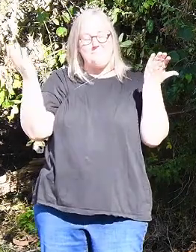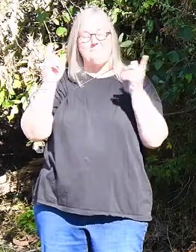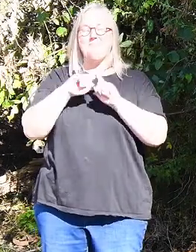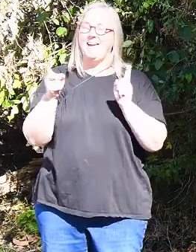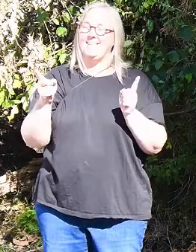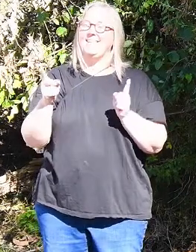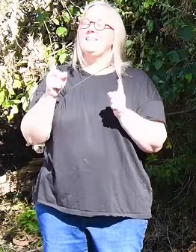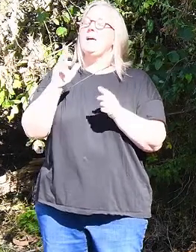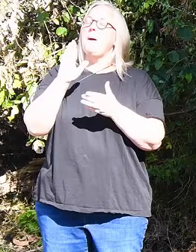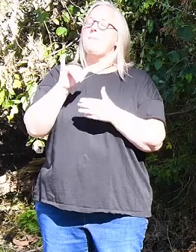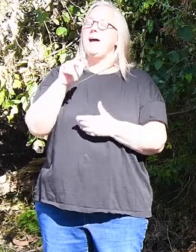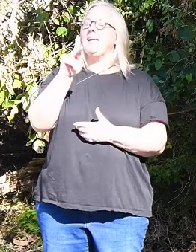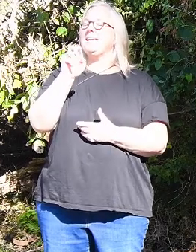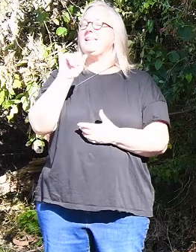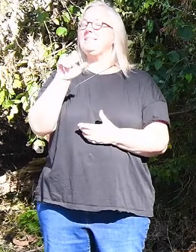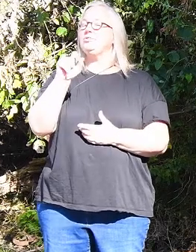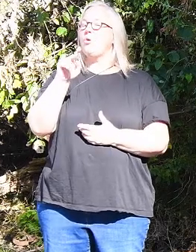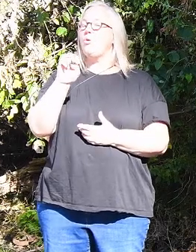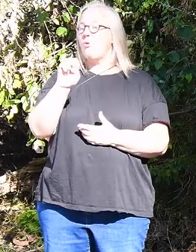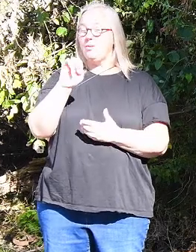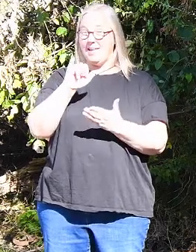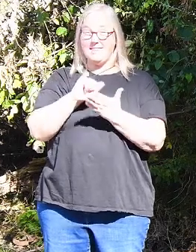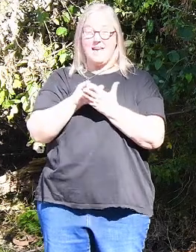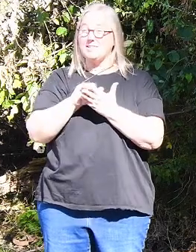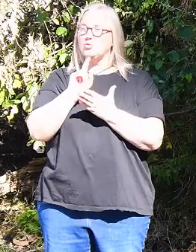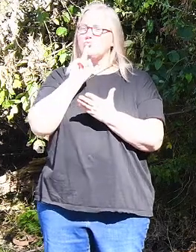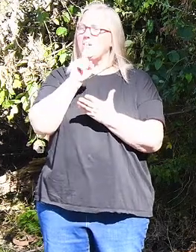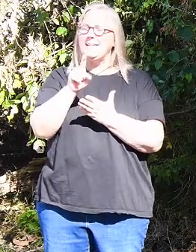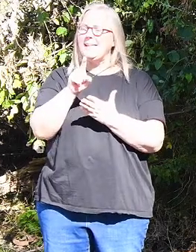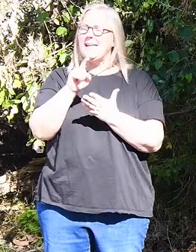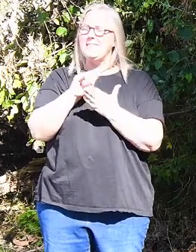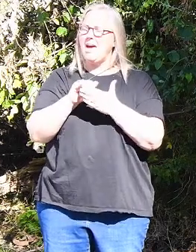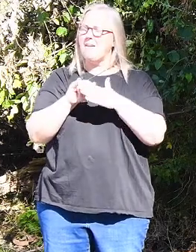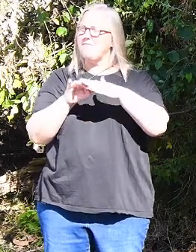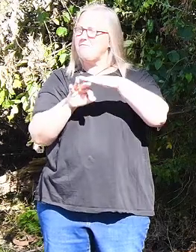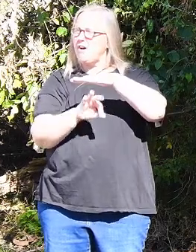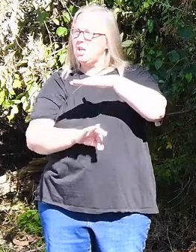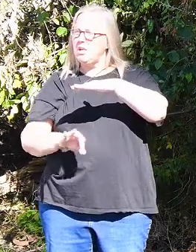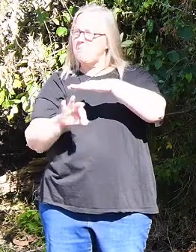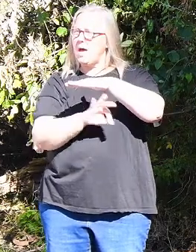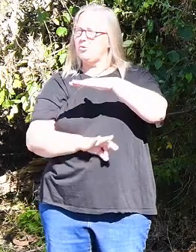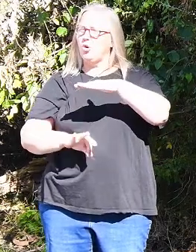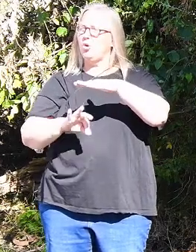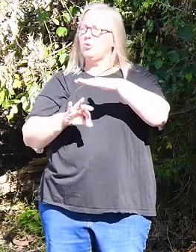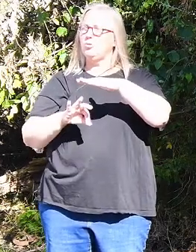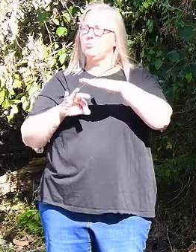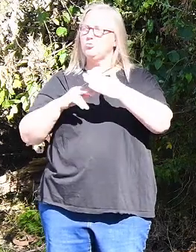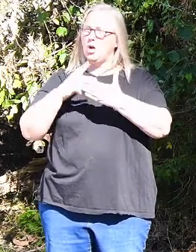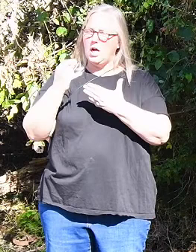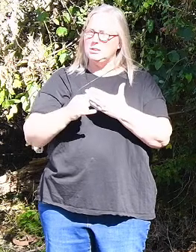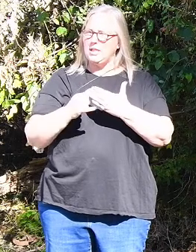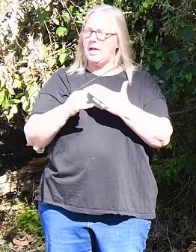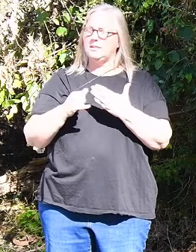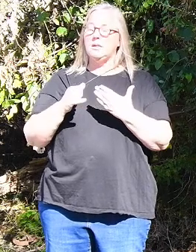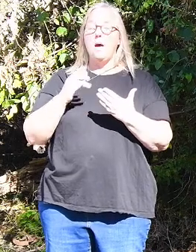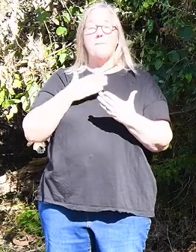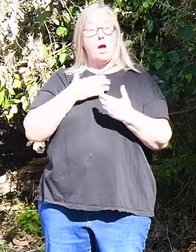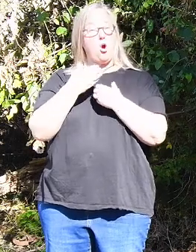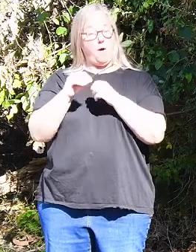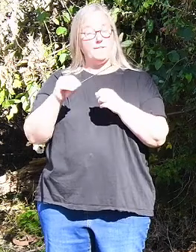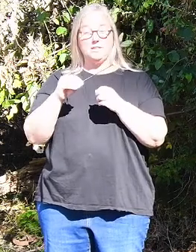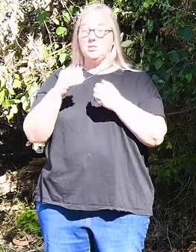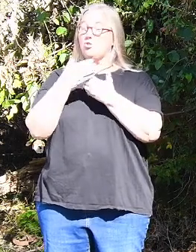by keystone, it really is this fundamental project. When my office, the Office of